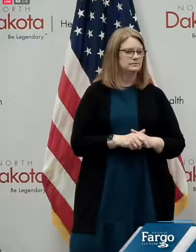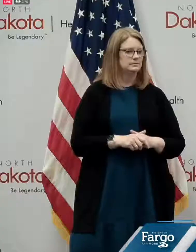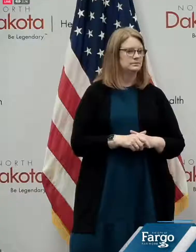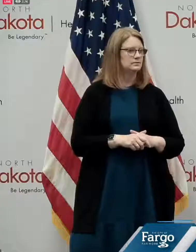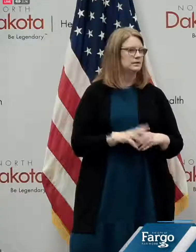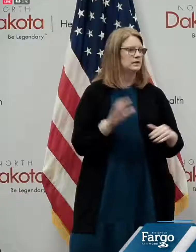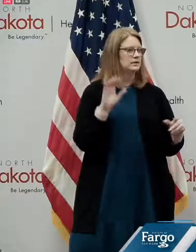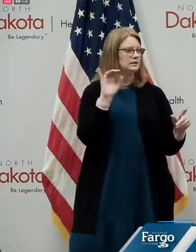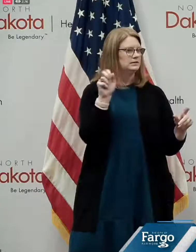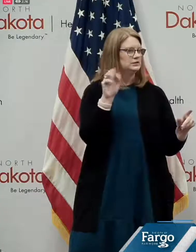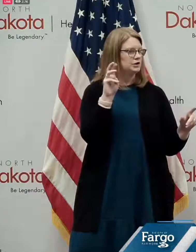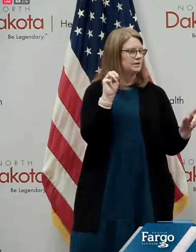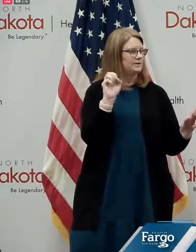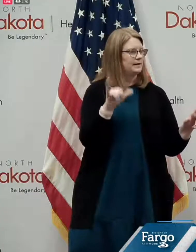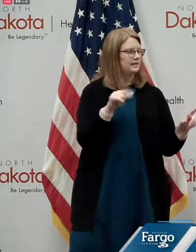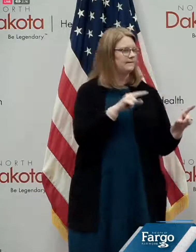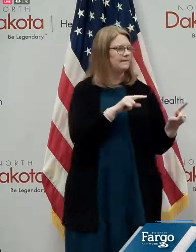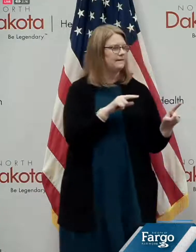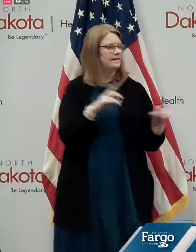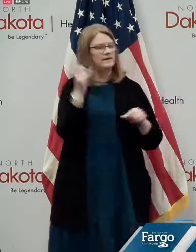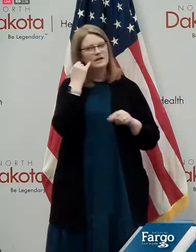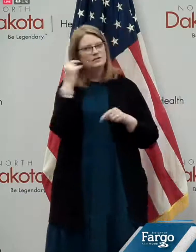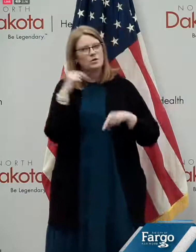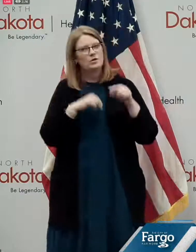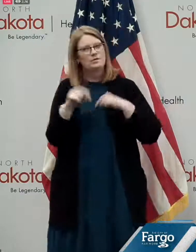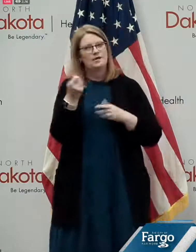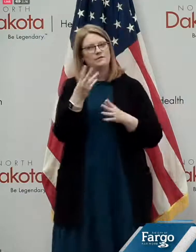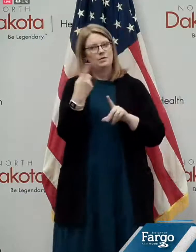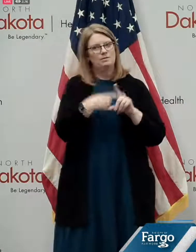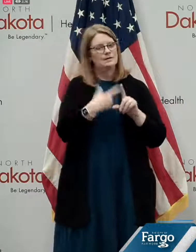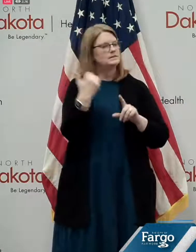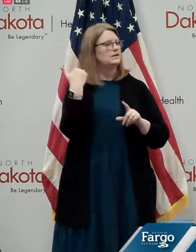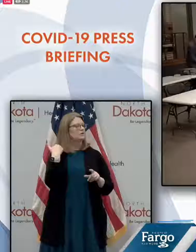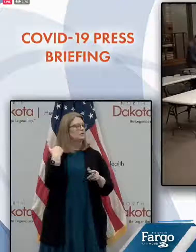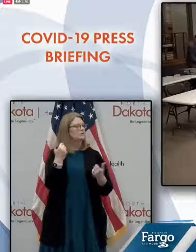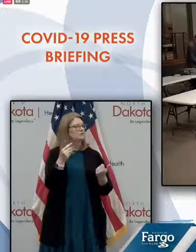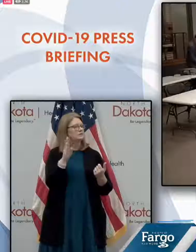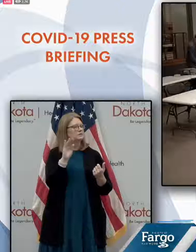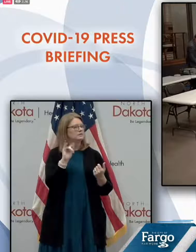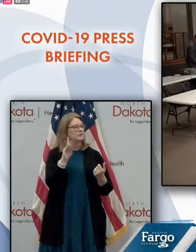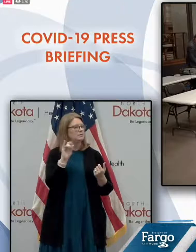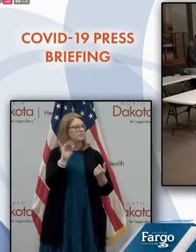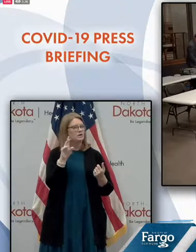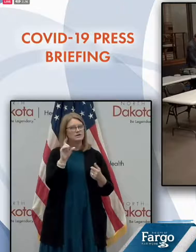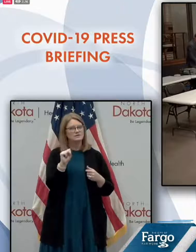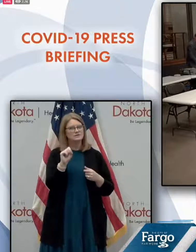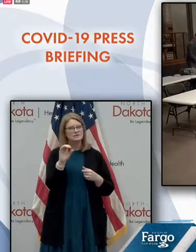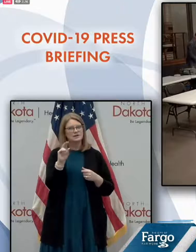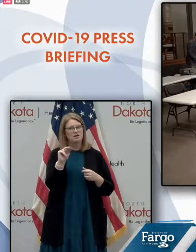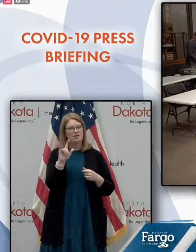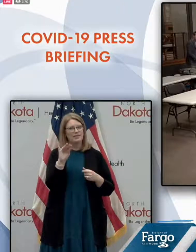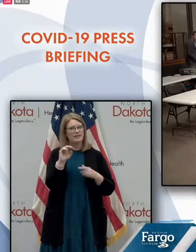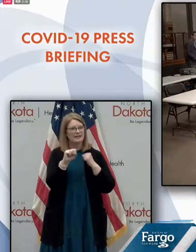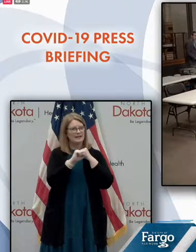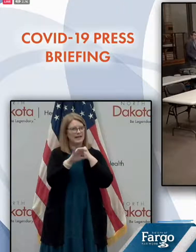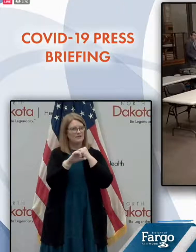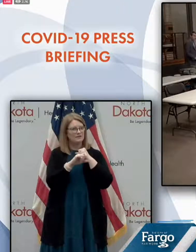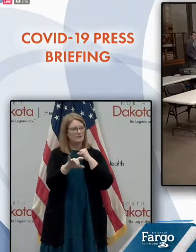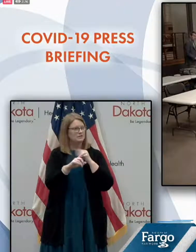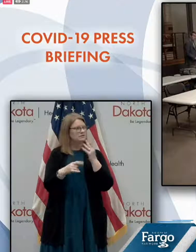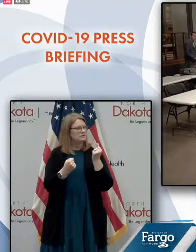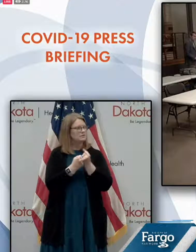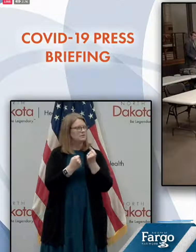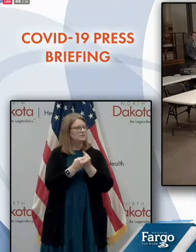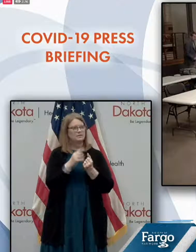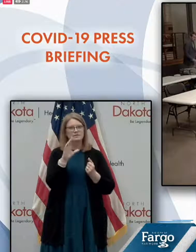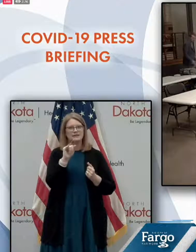Jeremy? If you go back a few months ago, there were quite a few billboards and online ads put out by the state to promote the Care 19